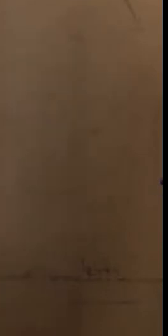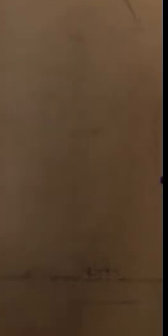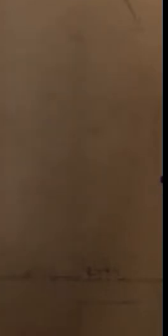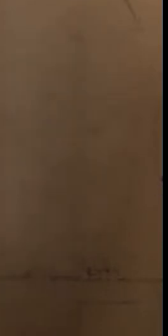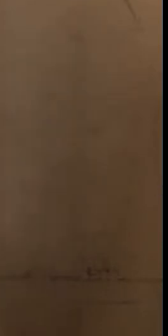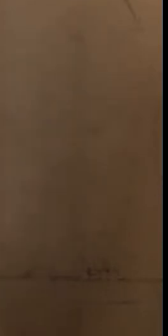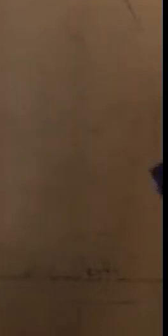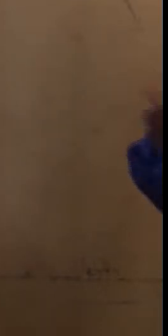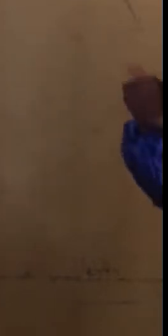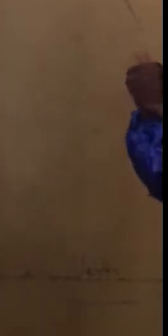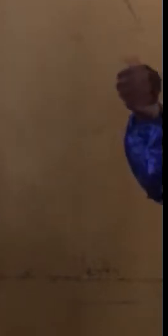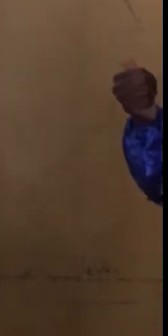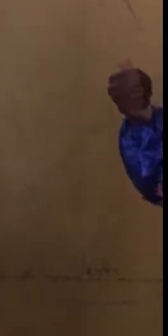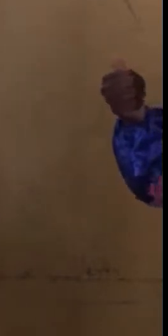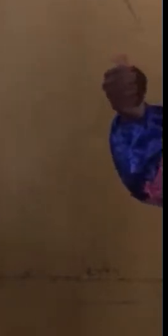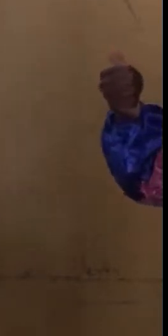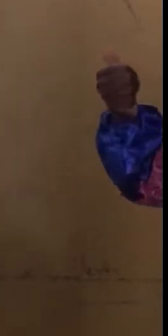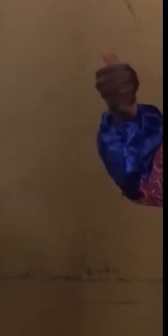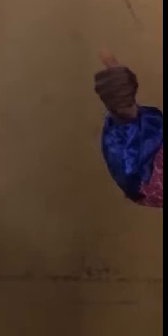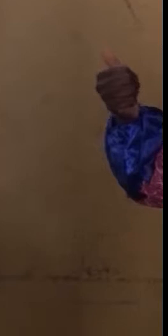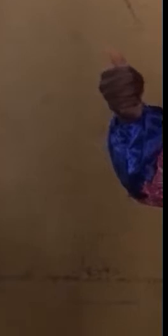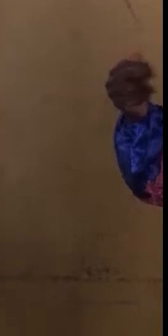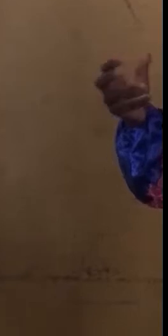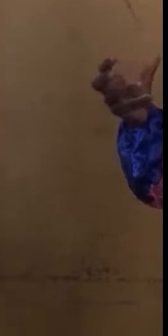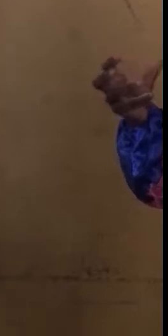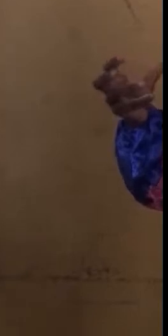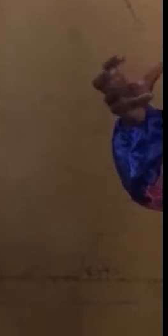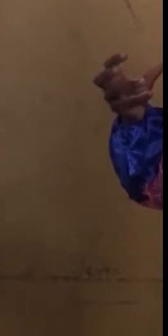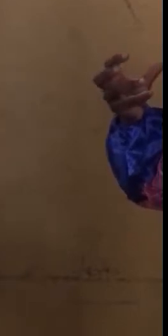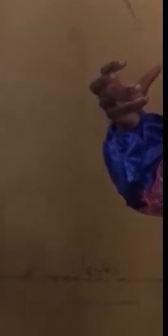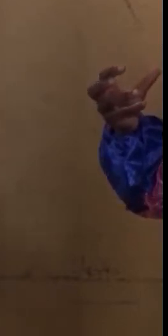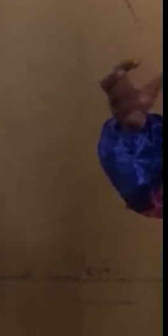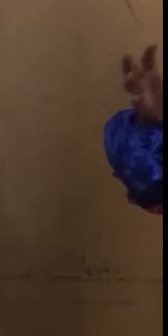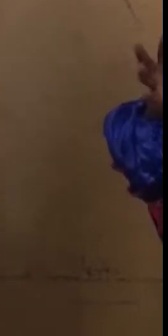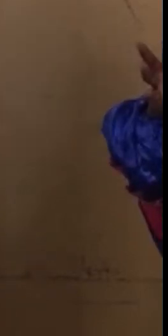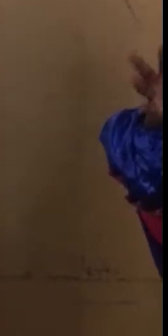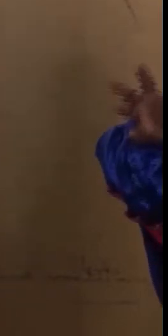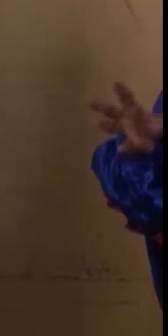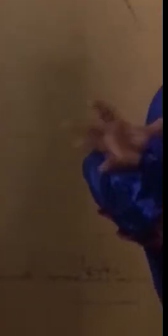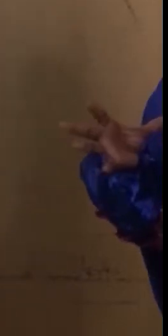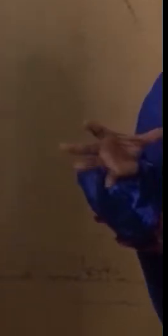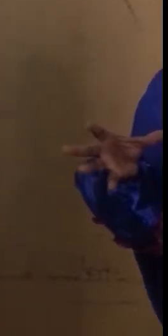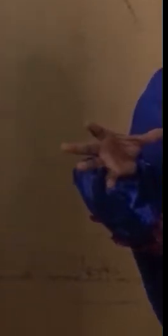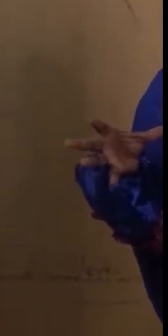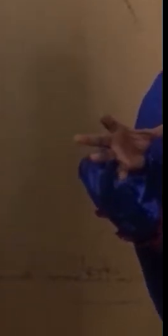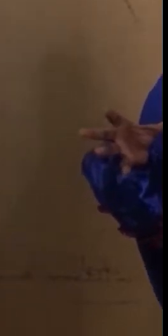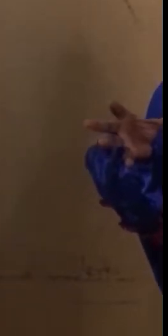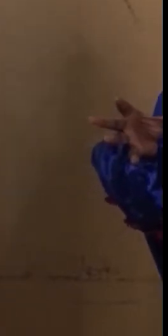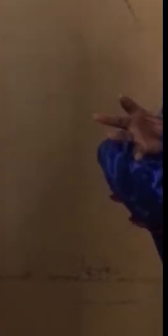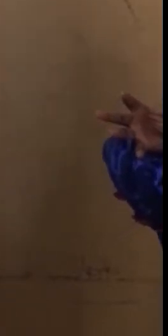surface irrigation is that when the volume of water is flowing, it is very difficult for you to control that